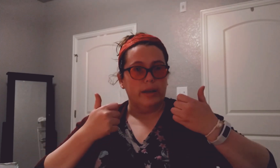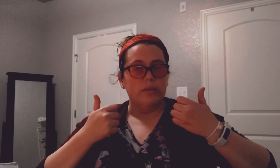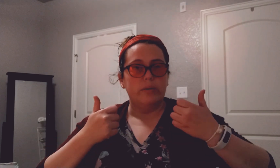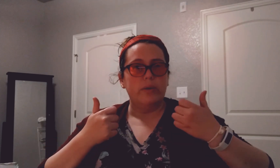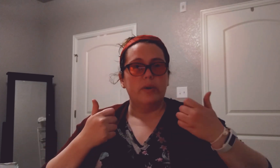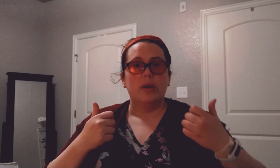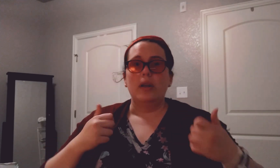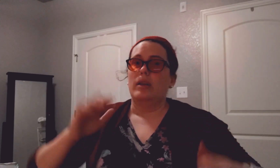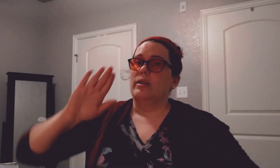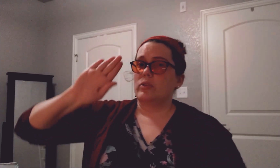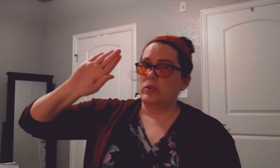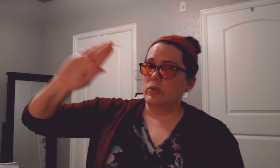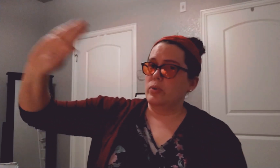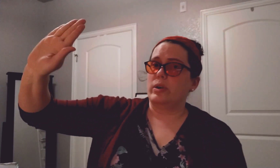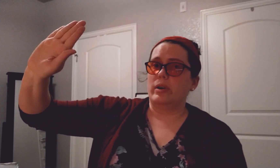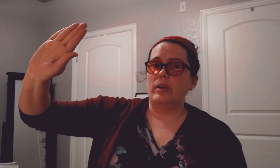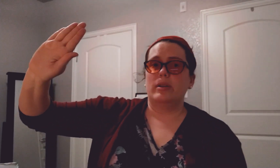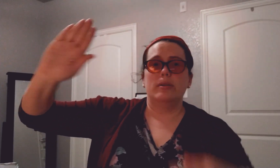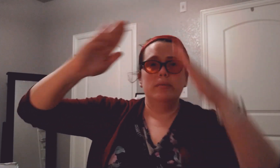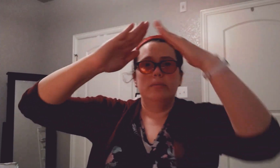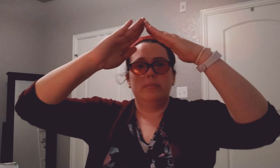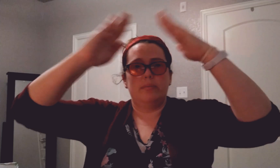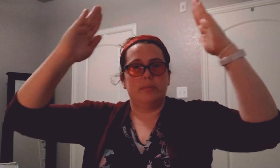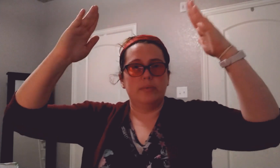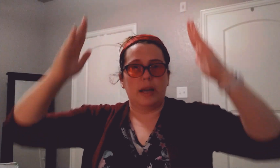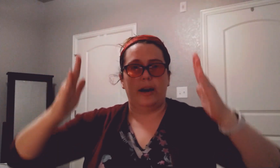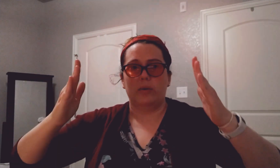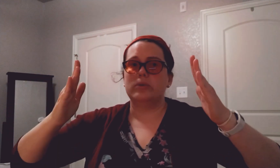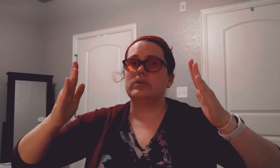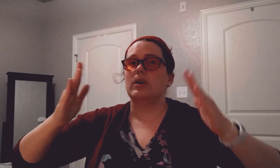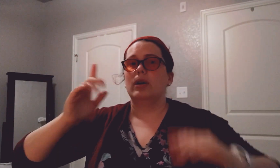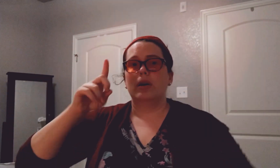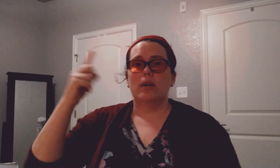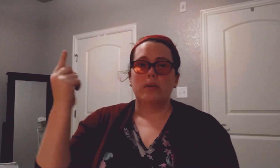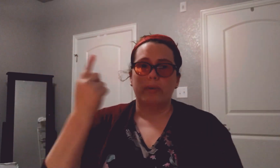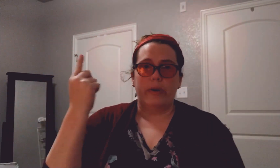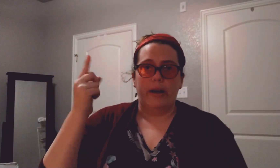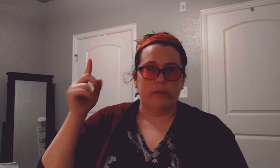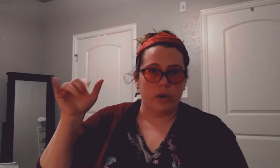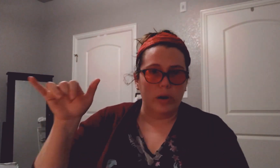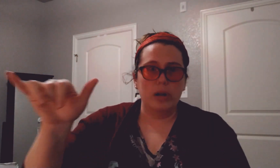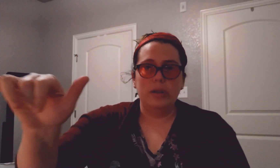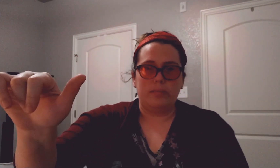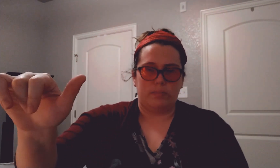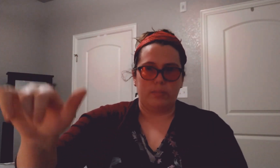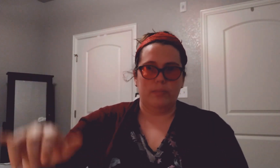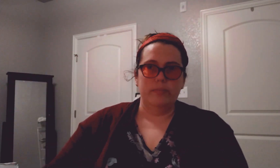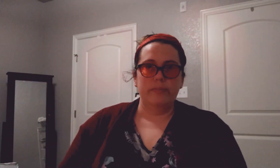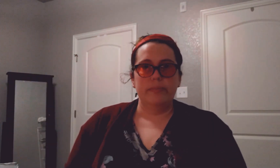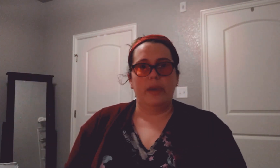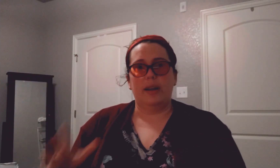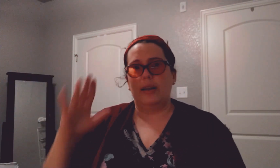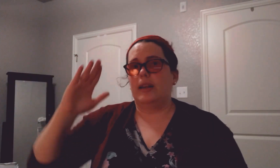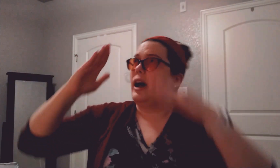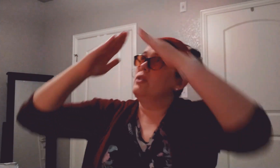Live your house forever. And again, house